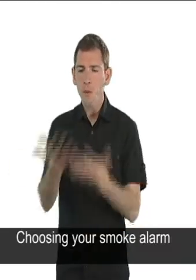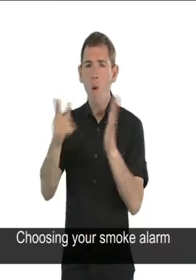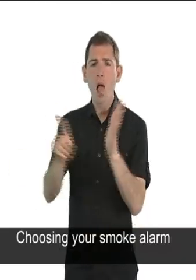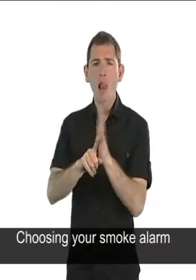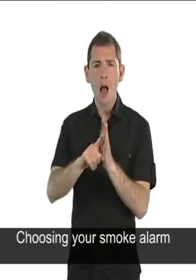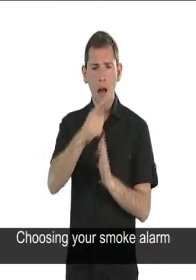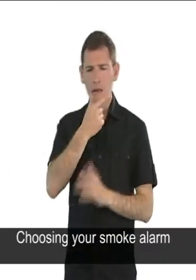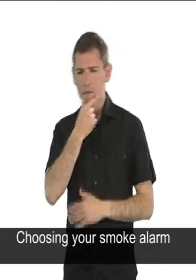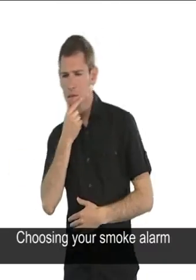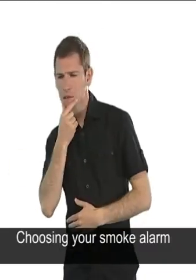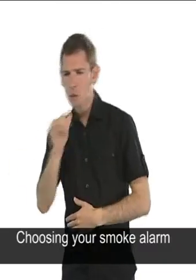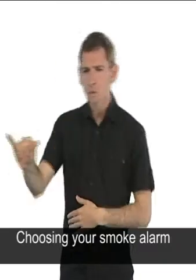Choosing your smoke alarm.